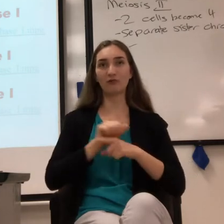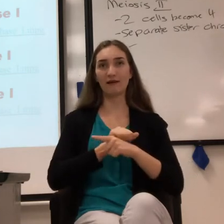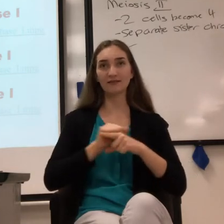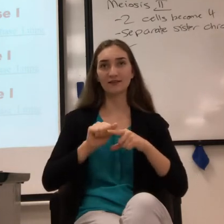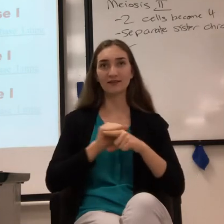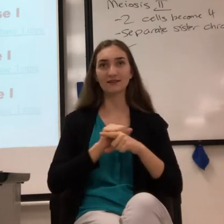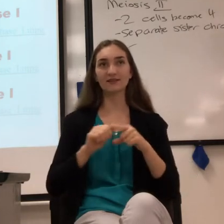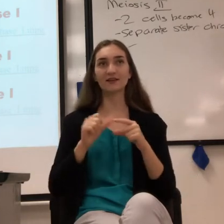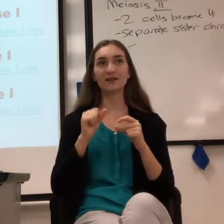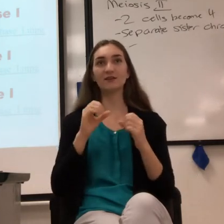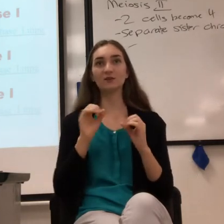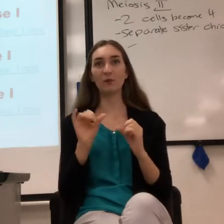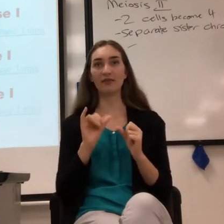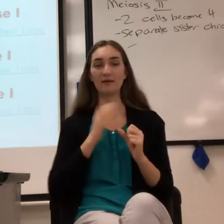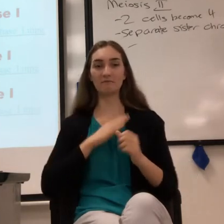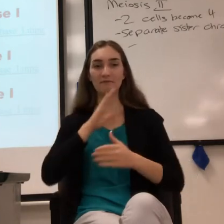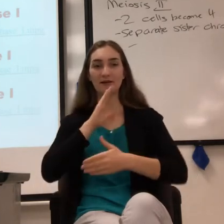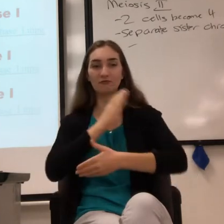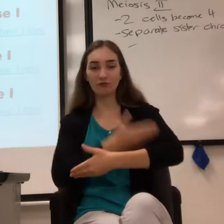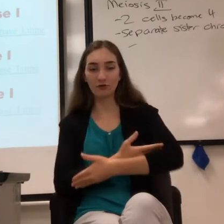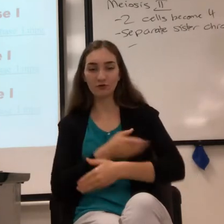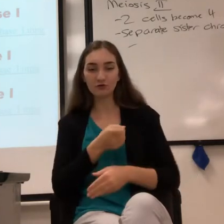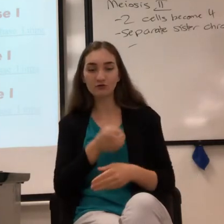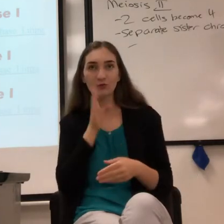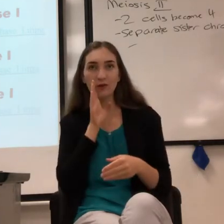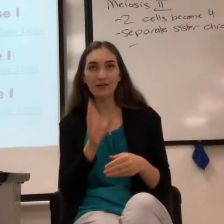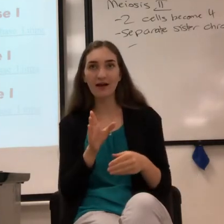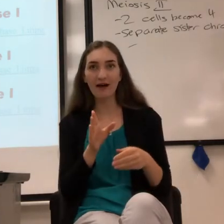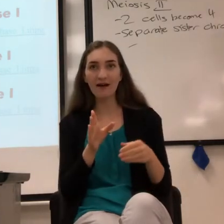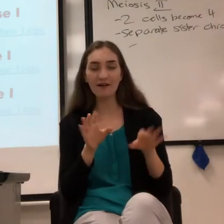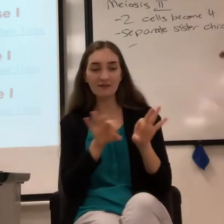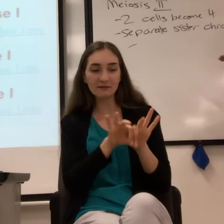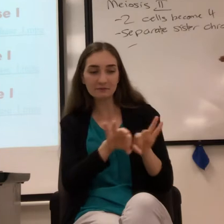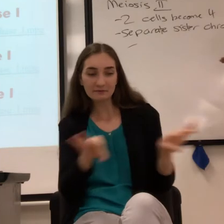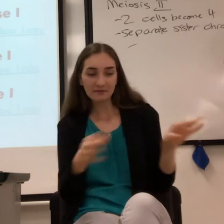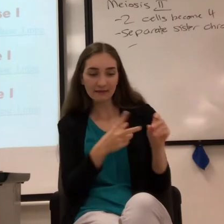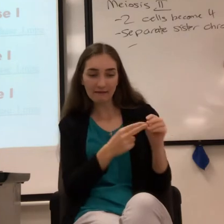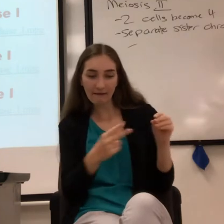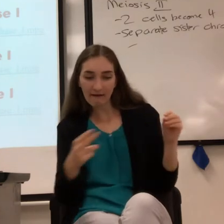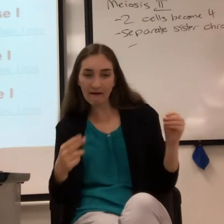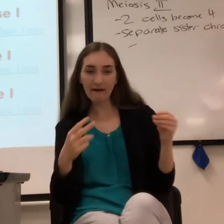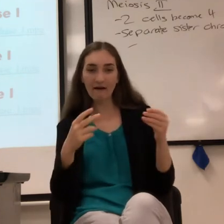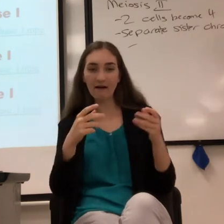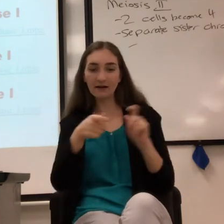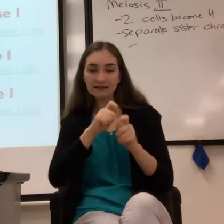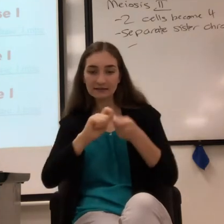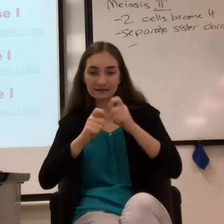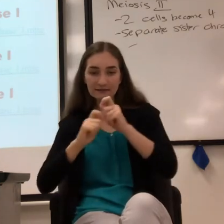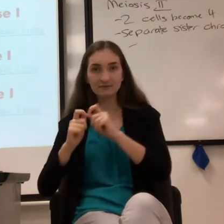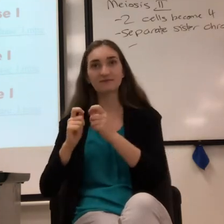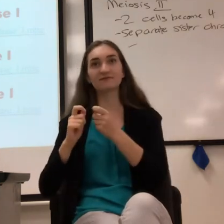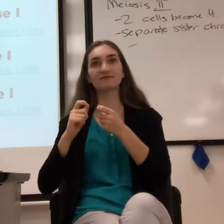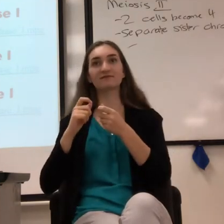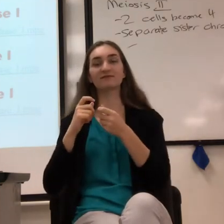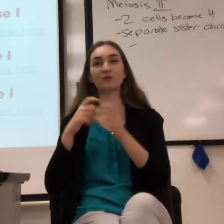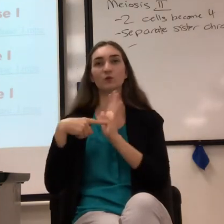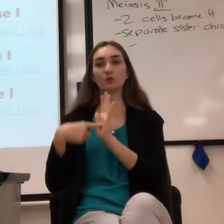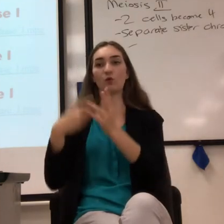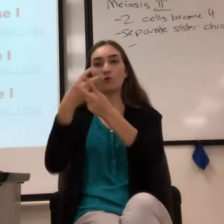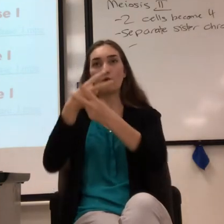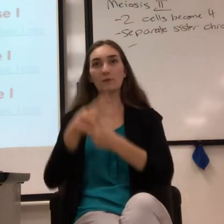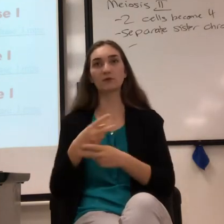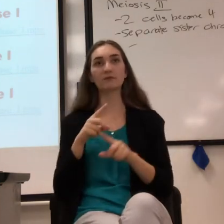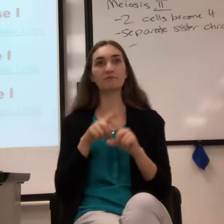cut a bunch of little pipe cleaners that'll symbolize chromosomes. But now in the lecture, let me just kind of go through the different